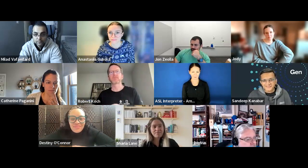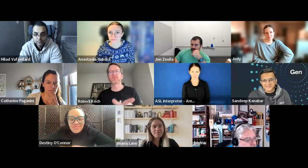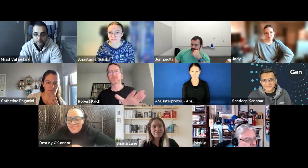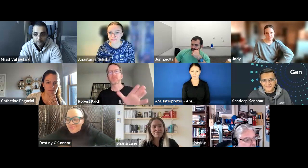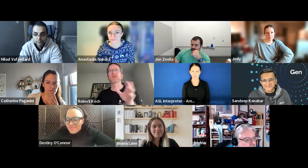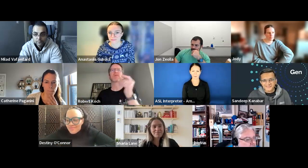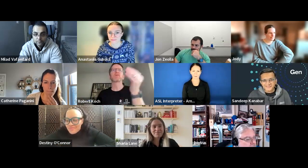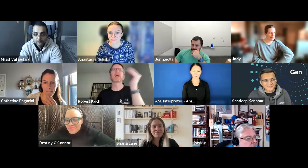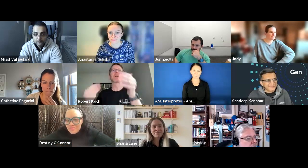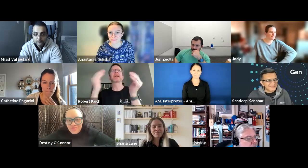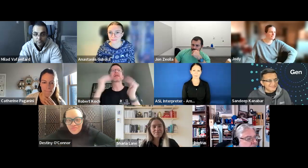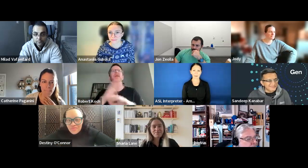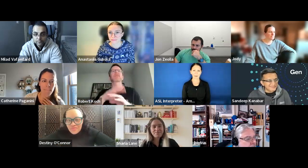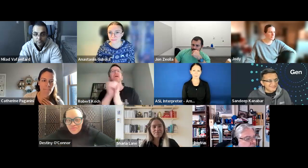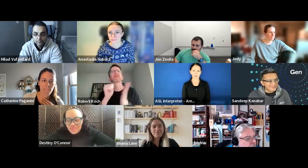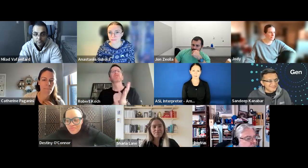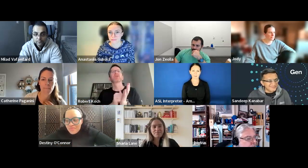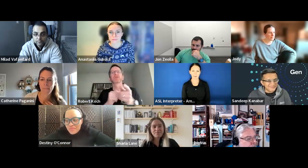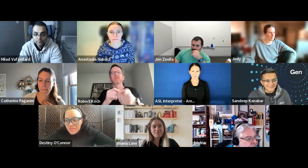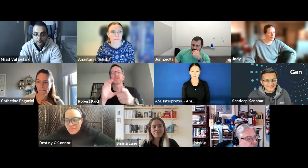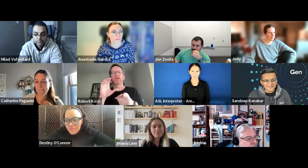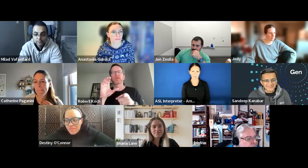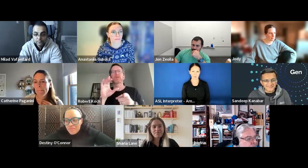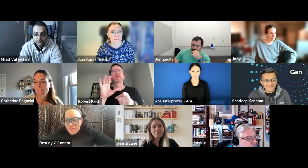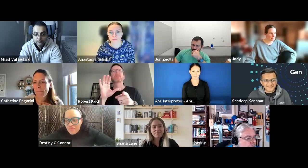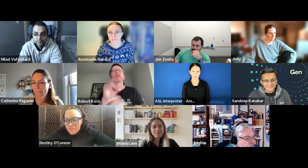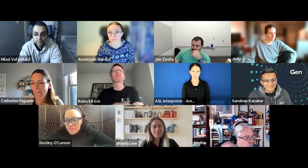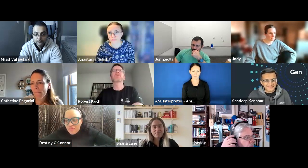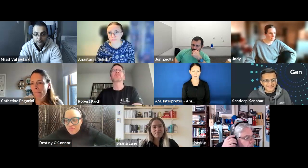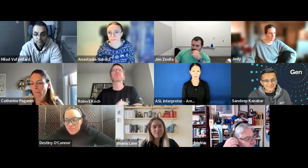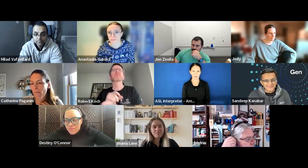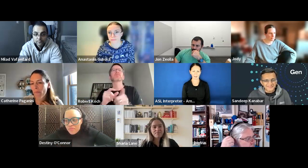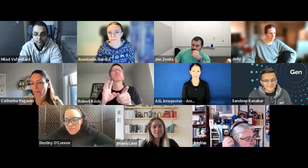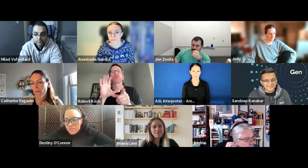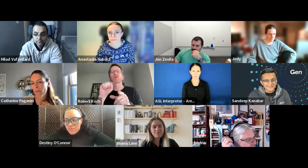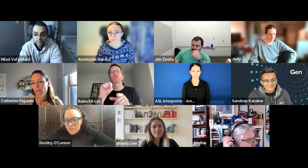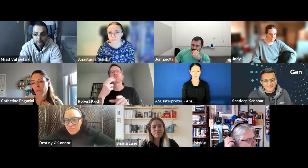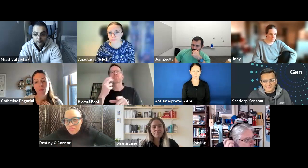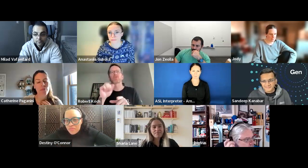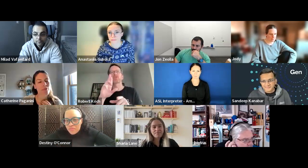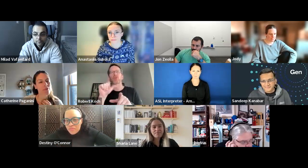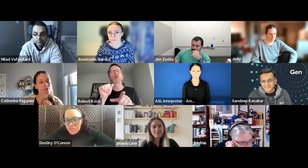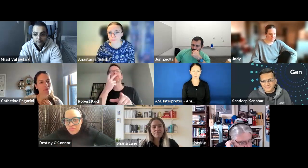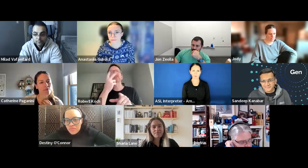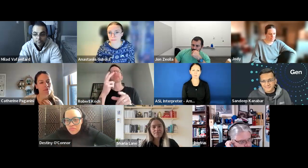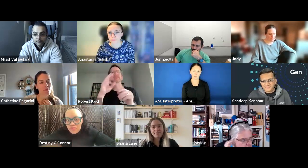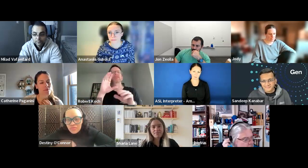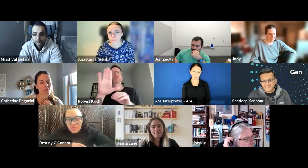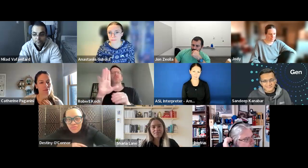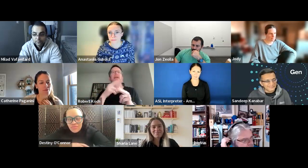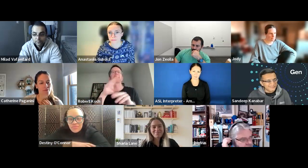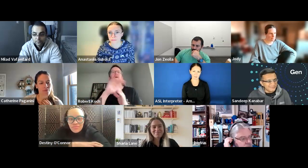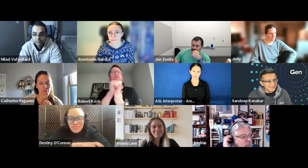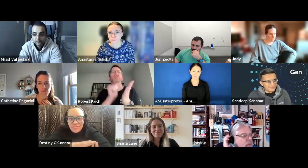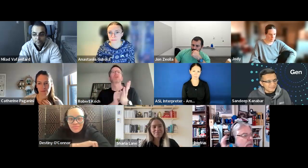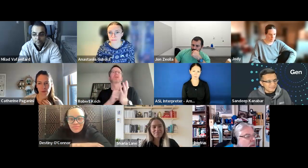Okay, it looks like we're good there. All right, next on the agenda, we have Sharla,